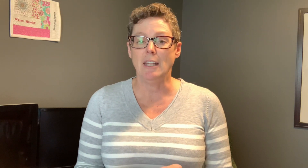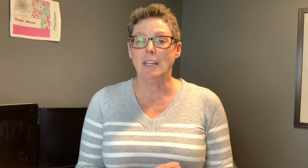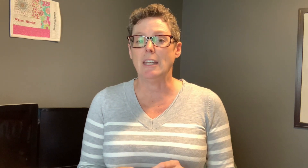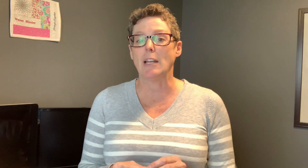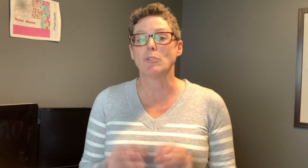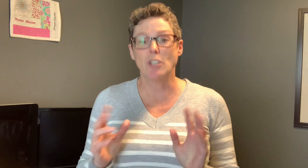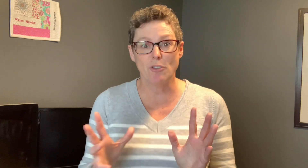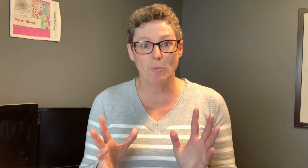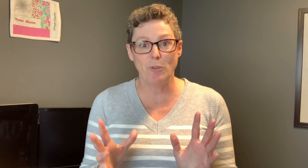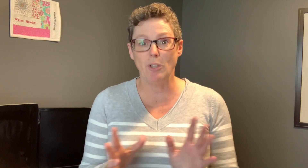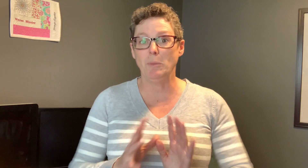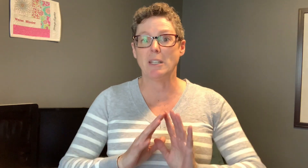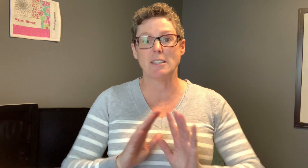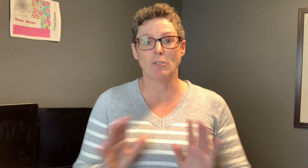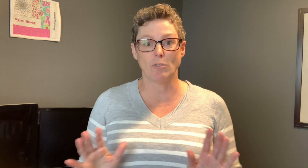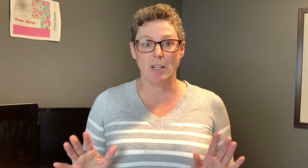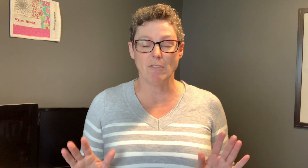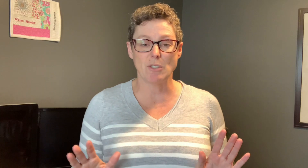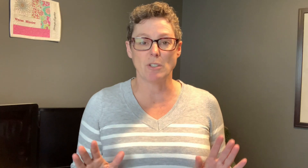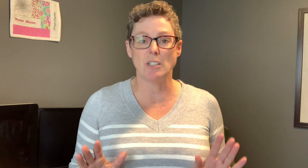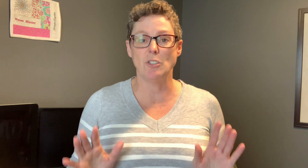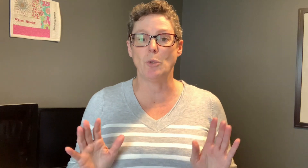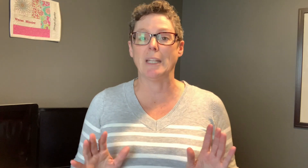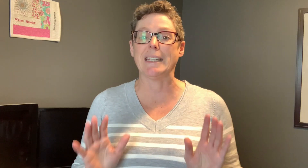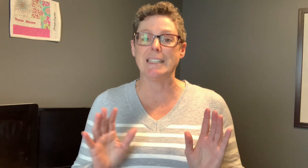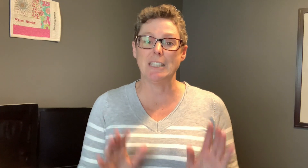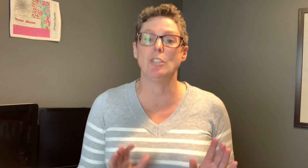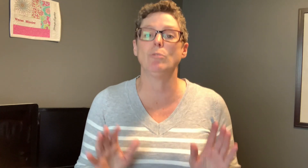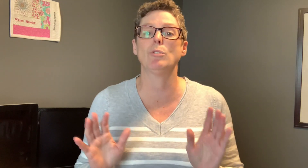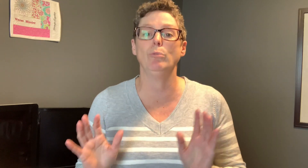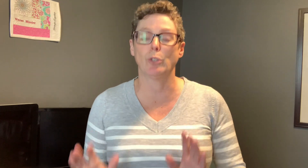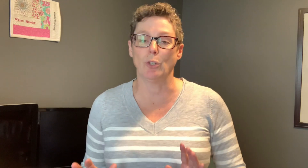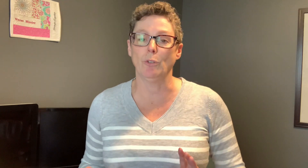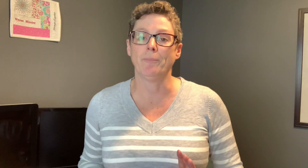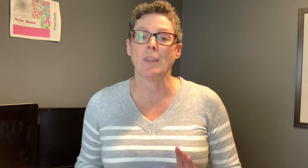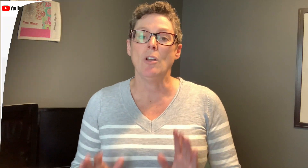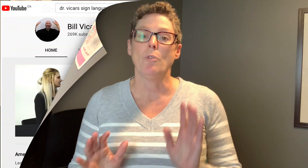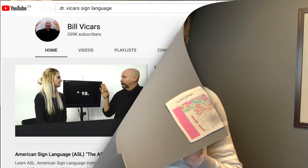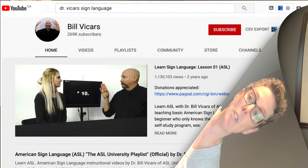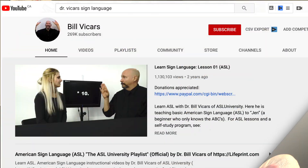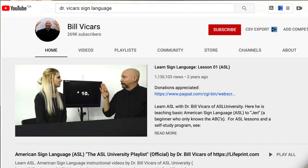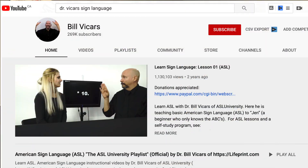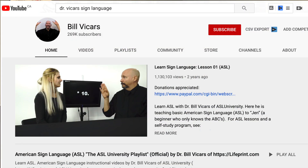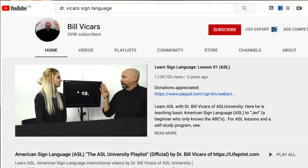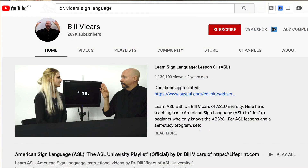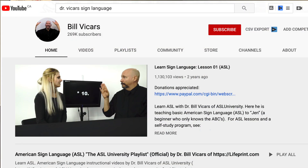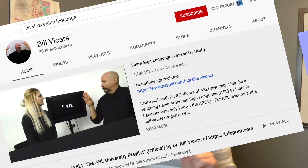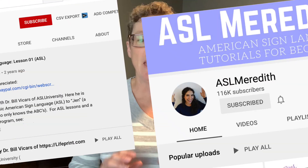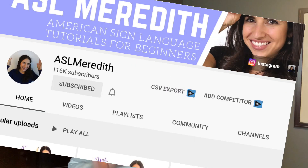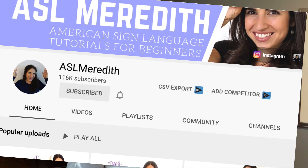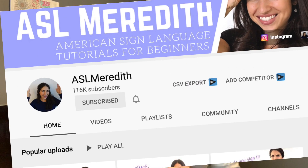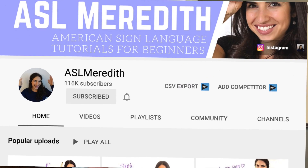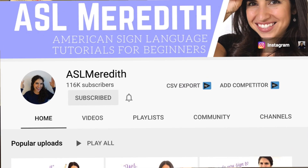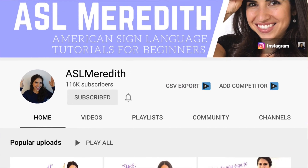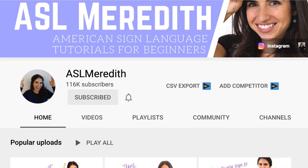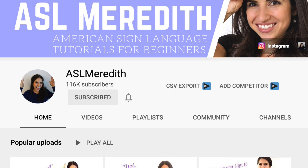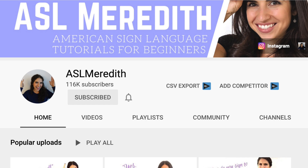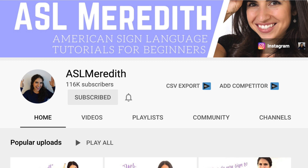And I will share them with you here because they're great resources. You can continue to learn with Dr. Vickers and ASL Meredith. Those are my